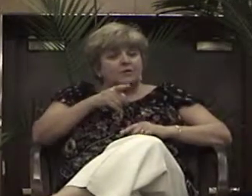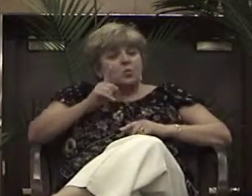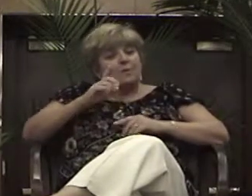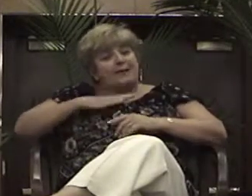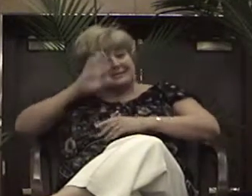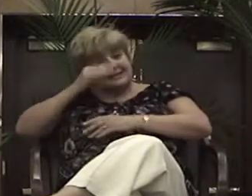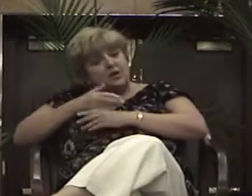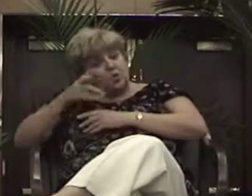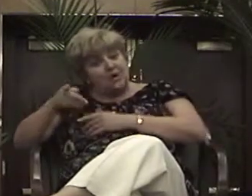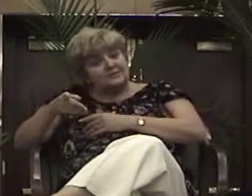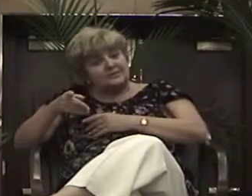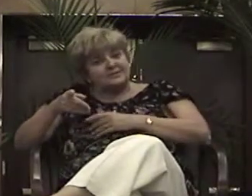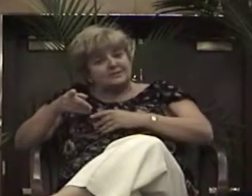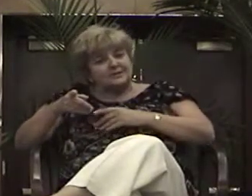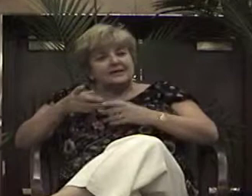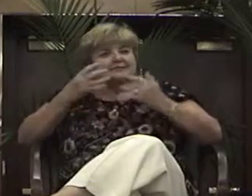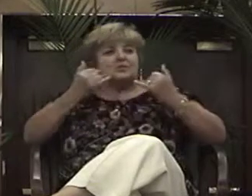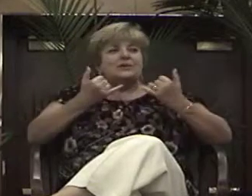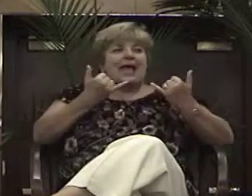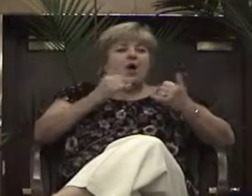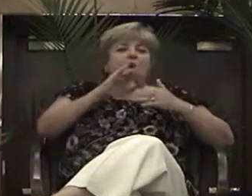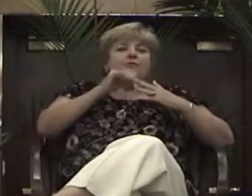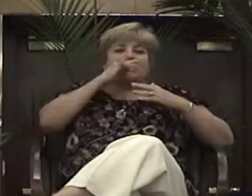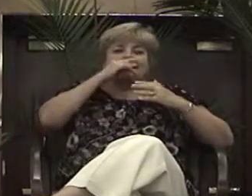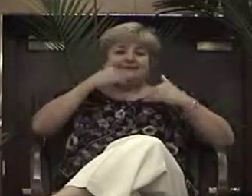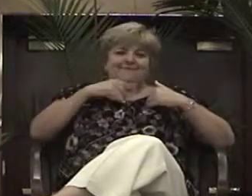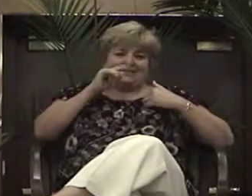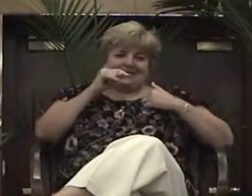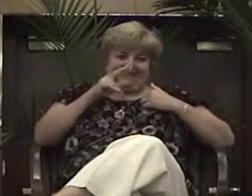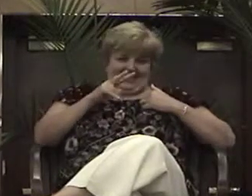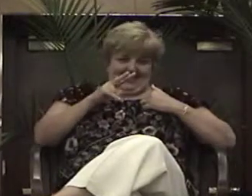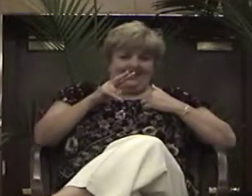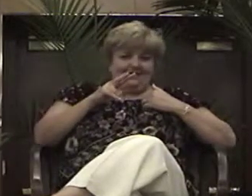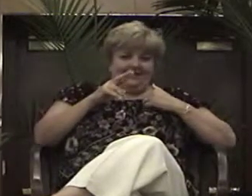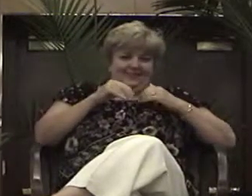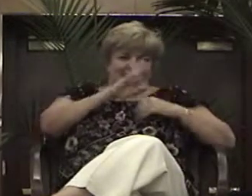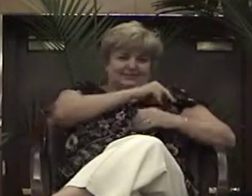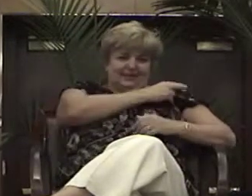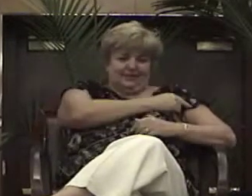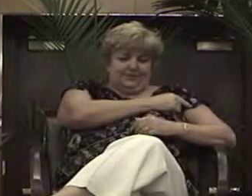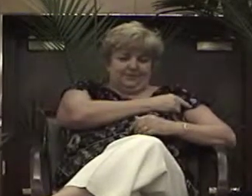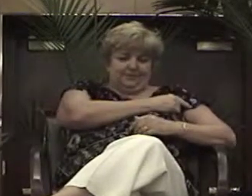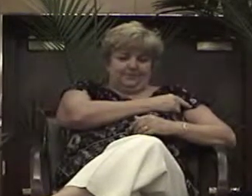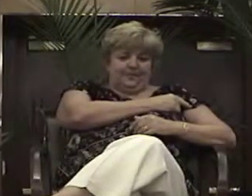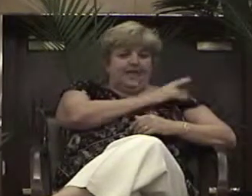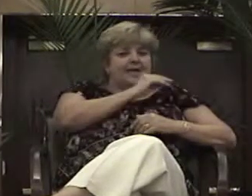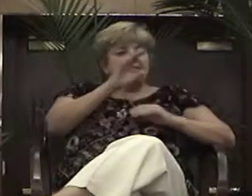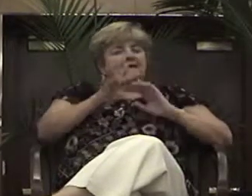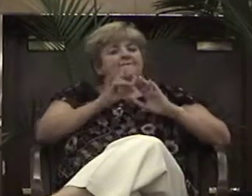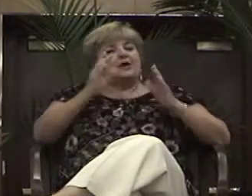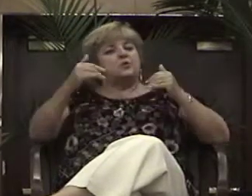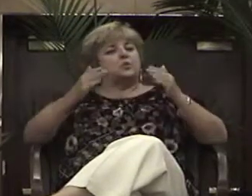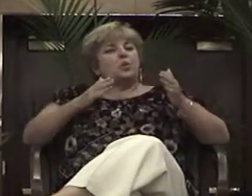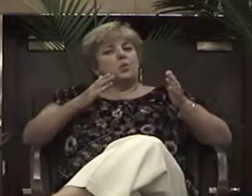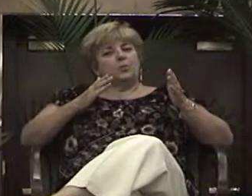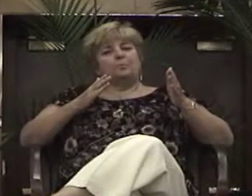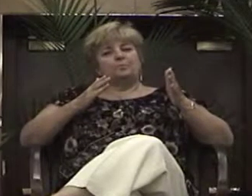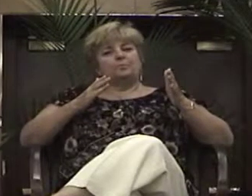every room now for the children. So they found a room downstairs, about 20 by 20, that